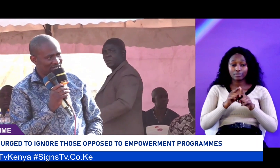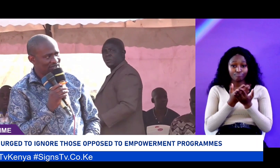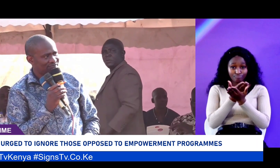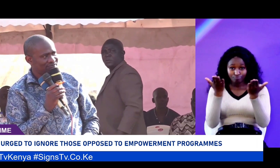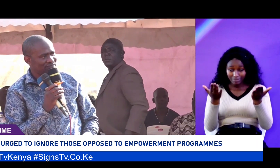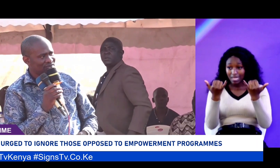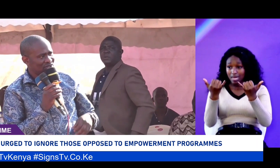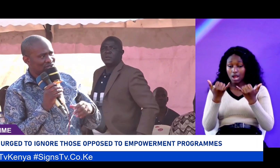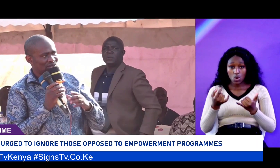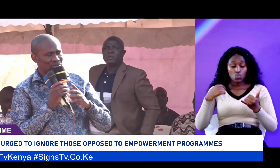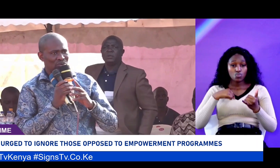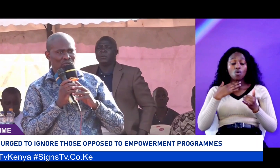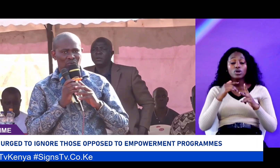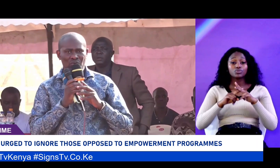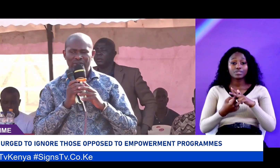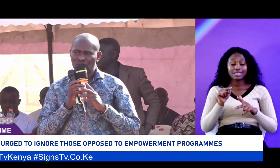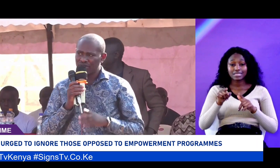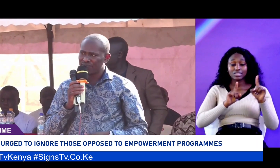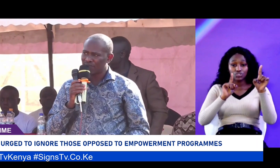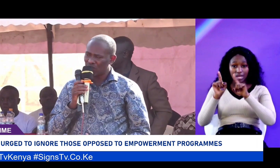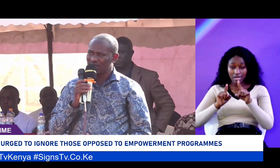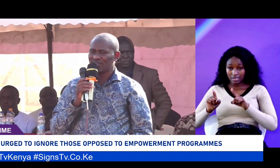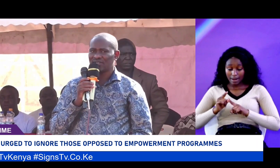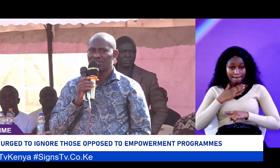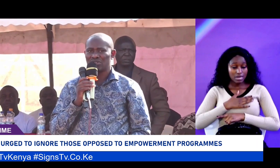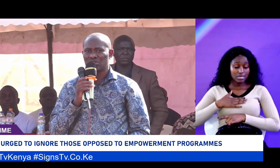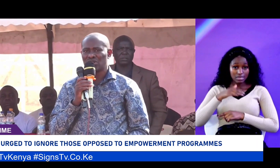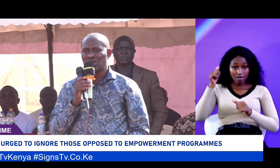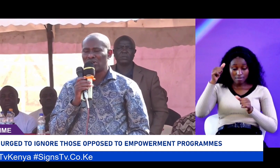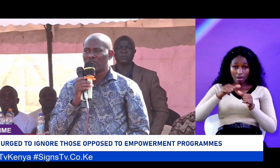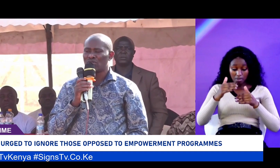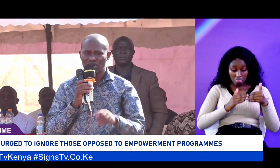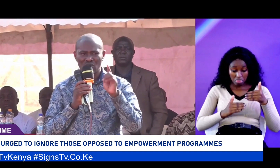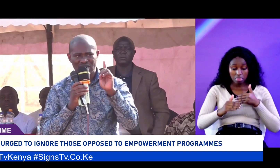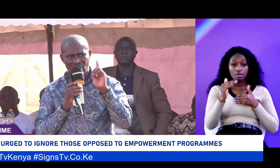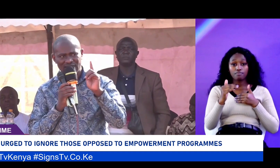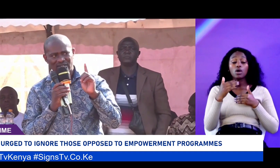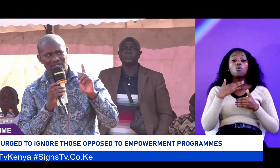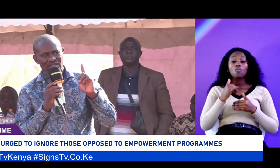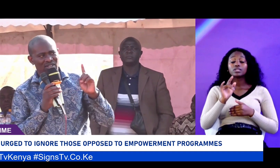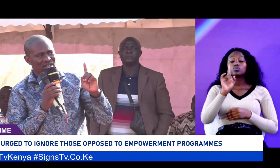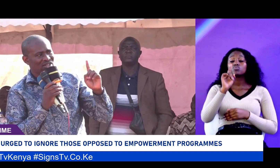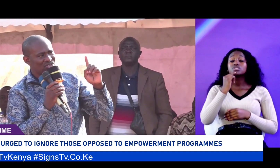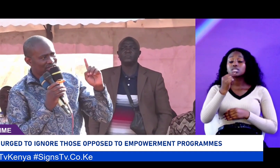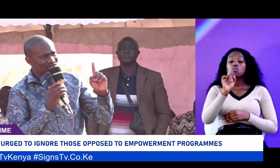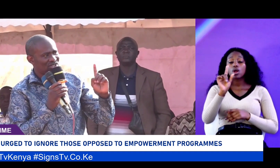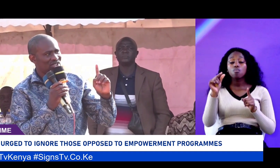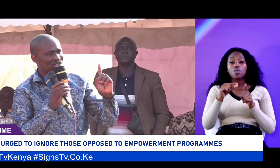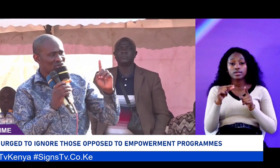evening, we are going forward with only one word: change to